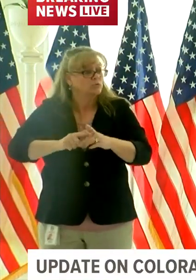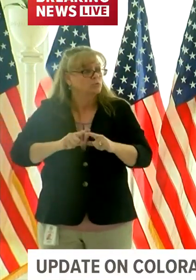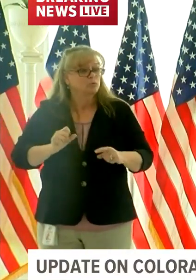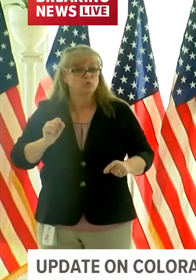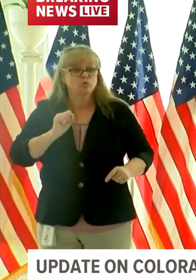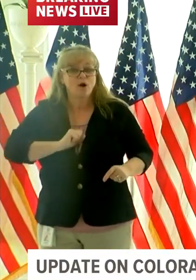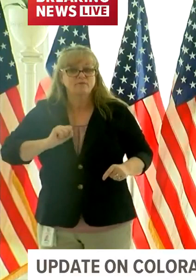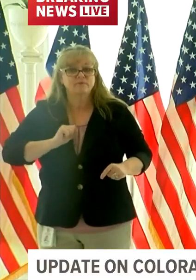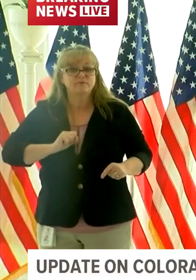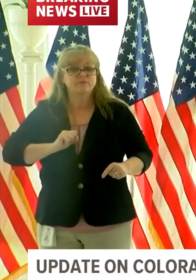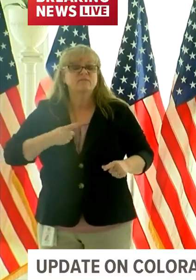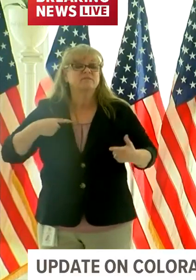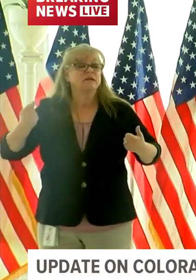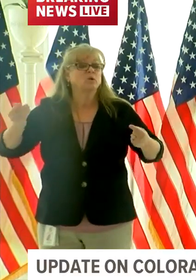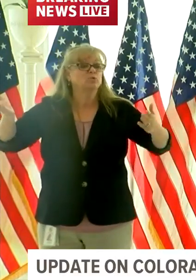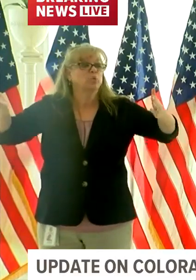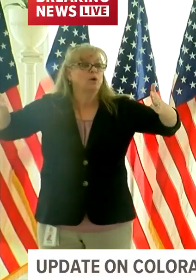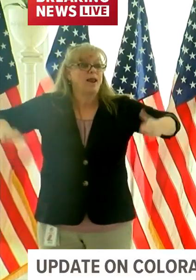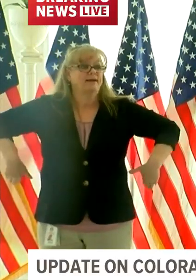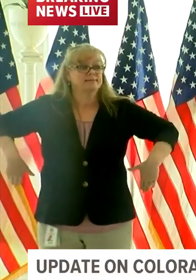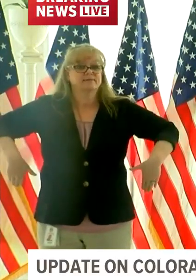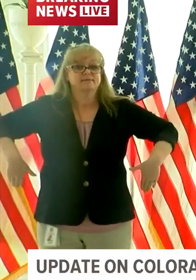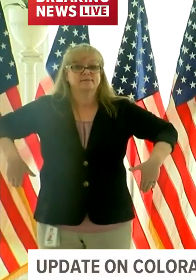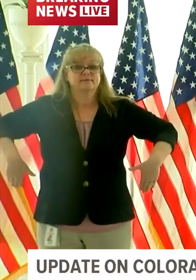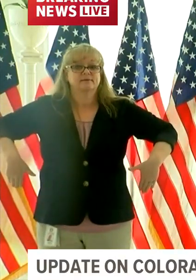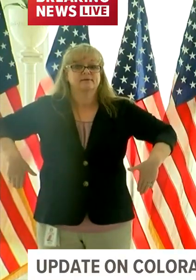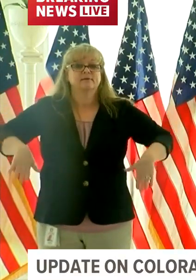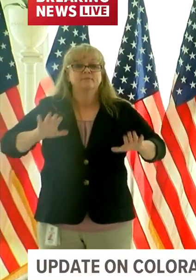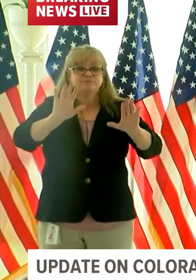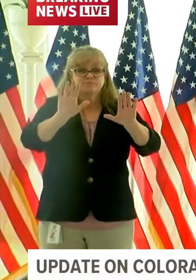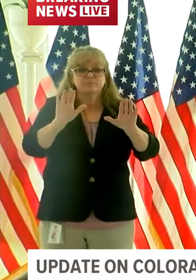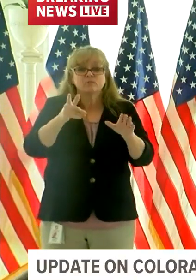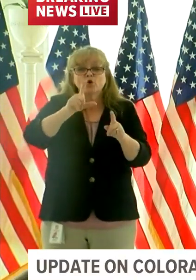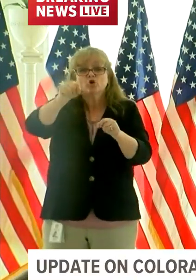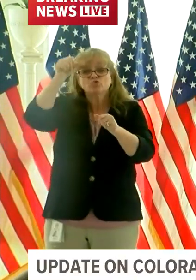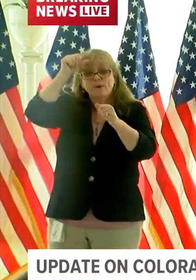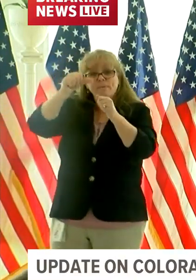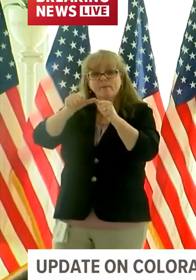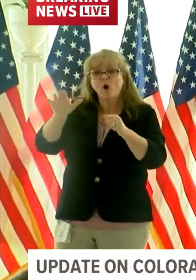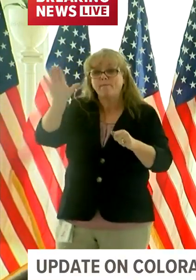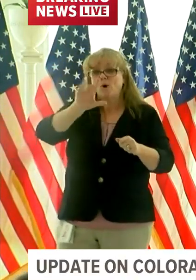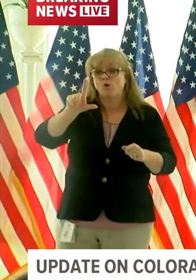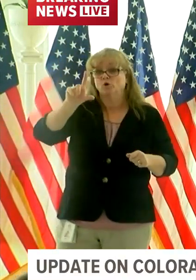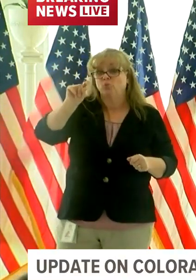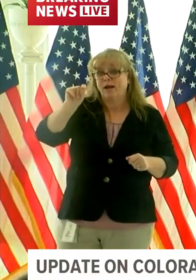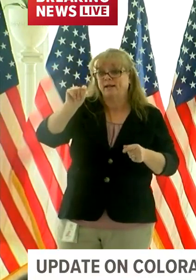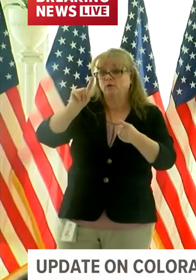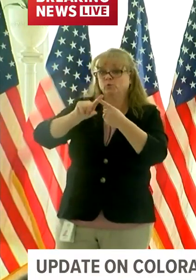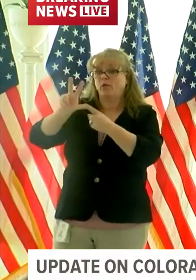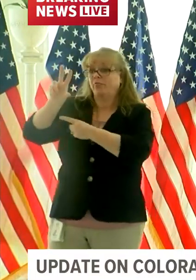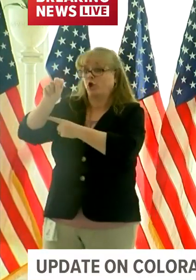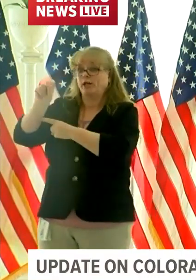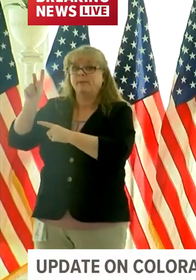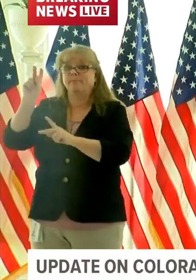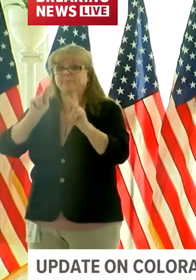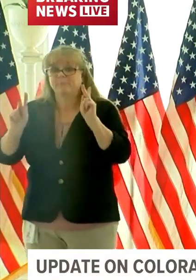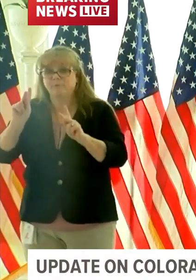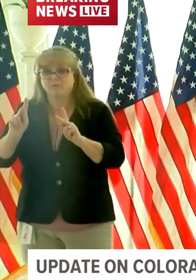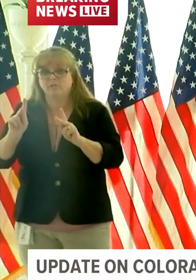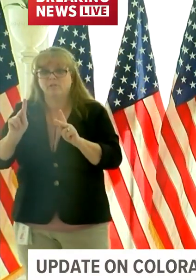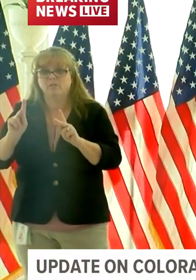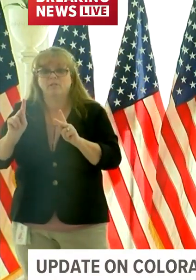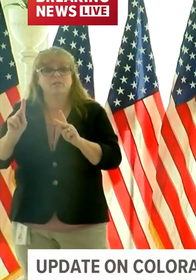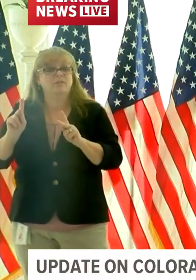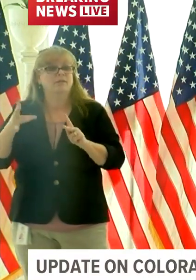might be asymptomatic, might not even have fever. And for those who encounter a lot of people, testing is also important. So there's a lot that will go into